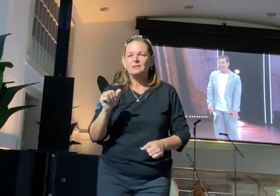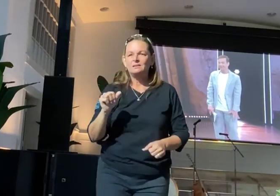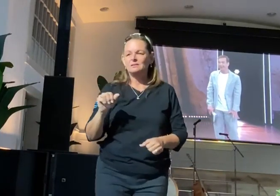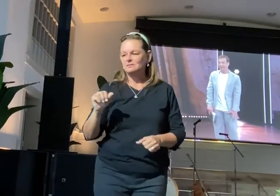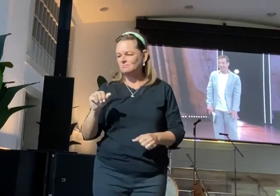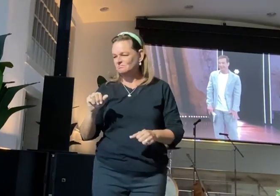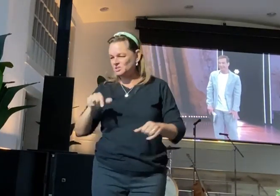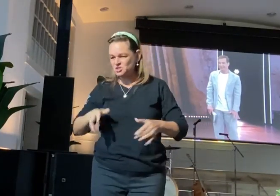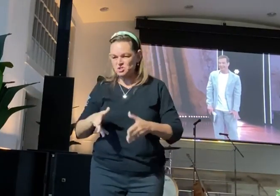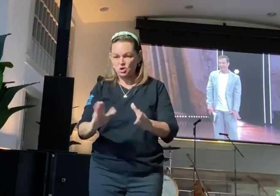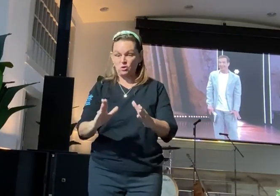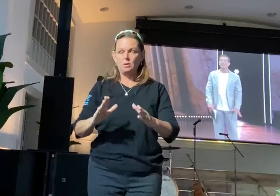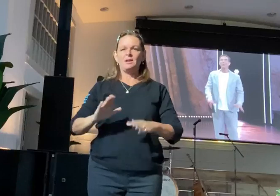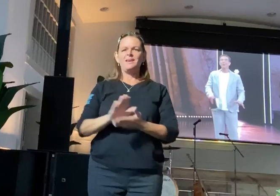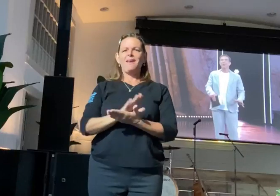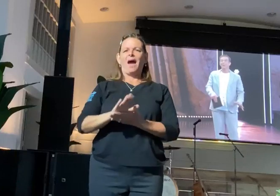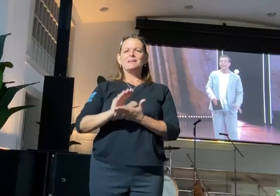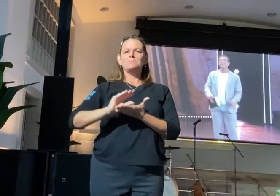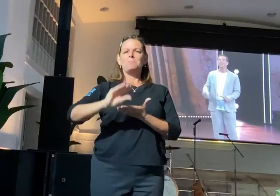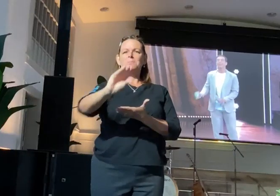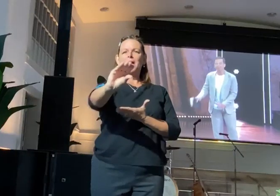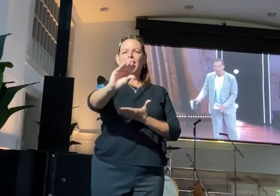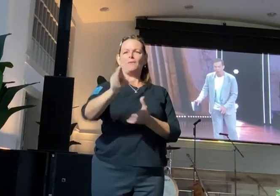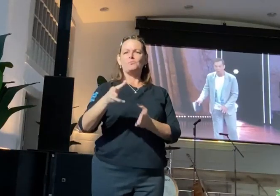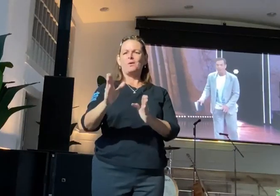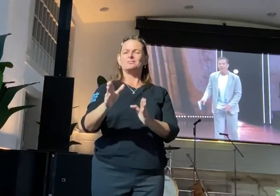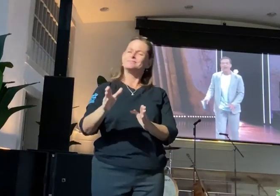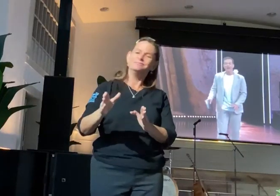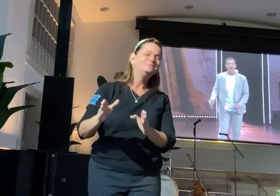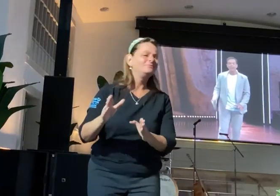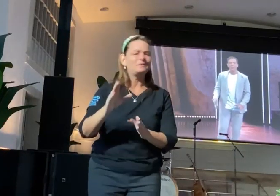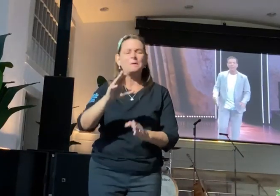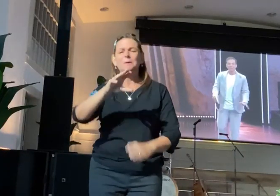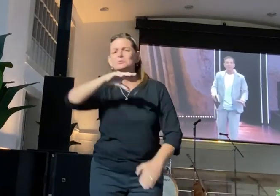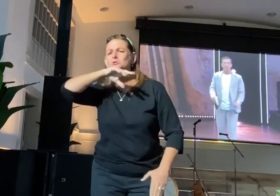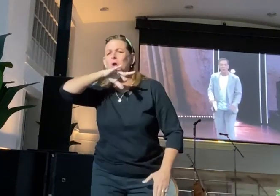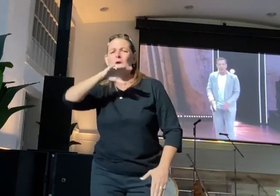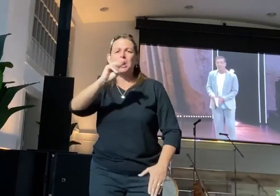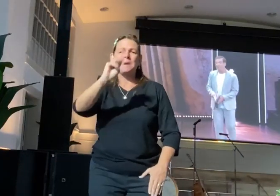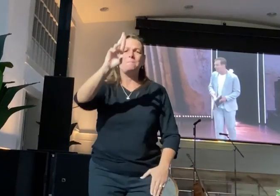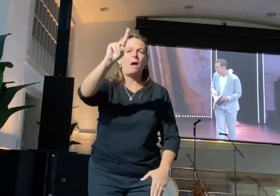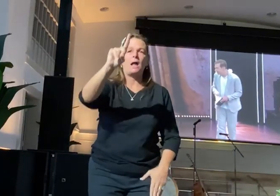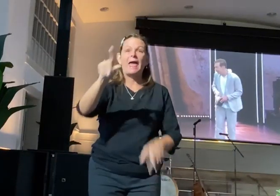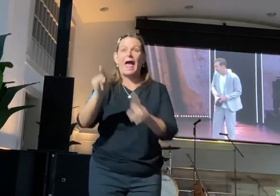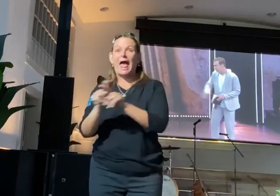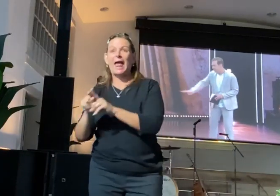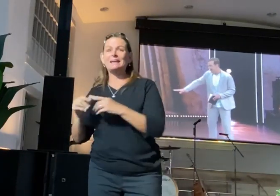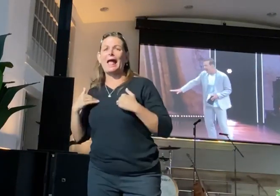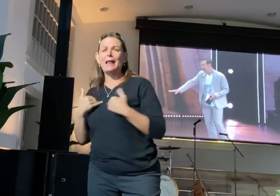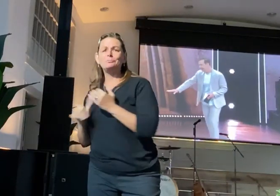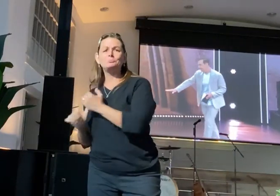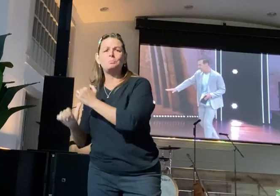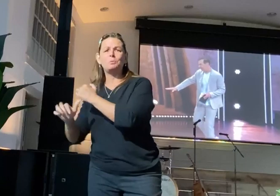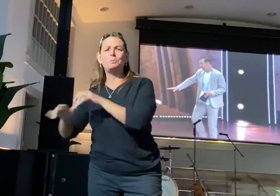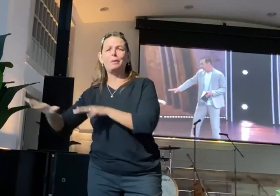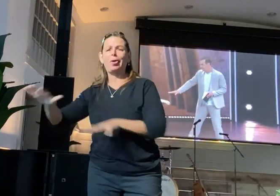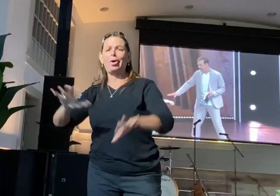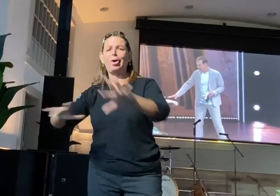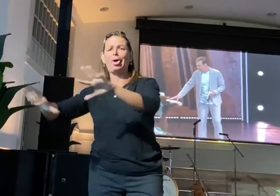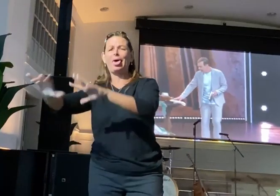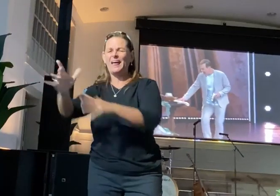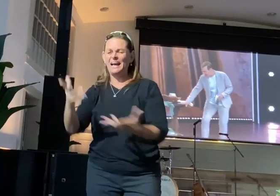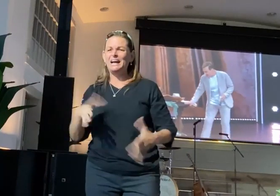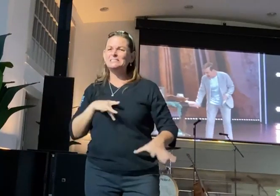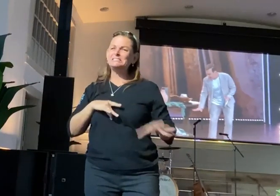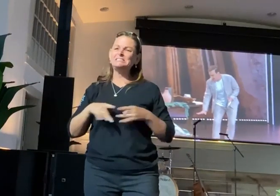all on their feet, right? And so when they went into somebody's home, there would be someone there to wash the feet because the tables were not high like this